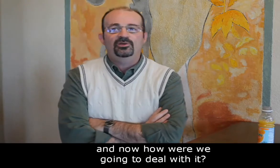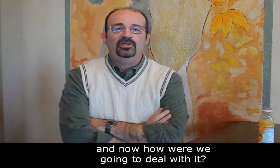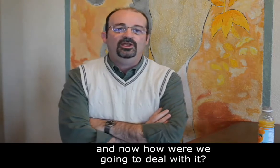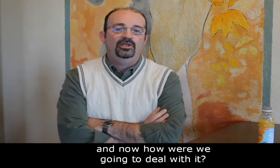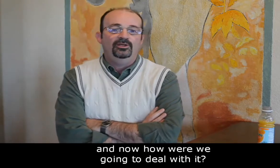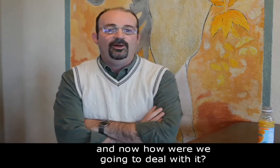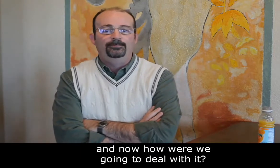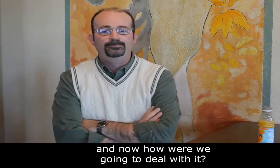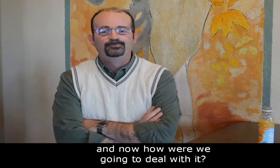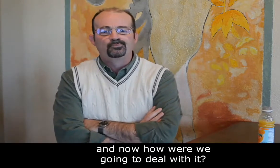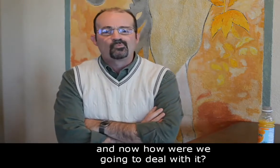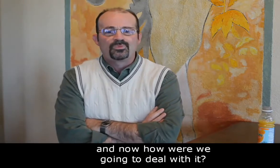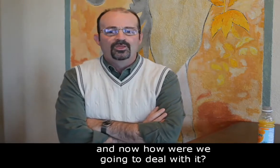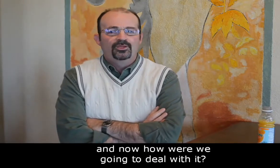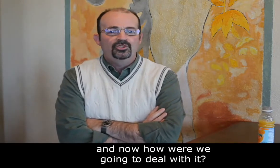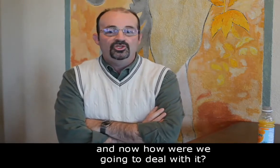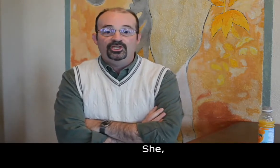it? And, she